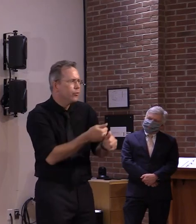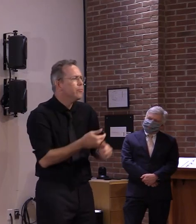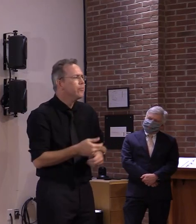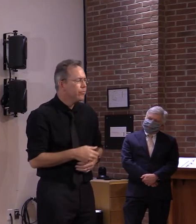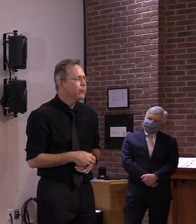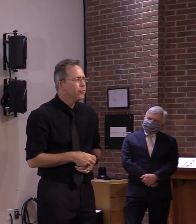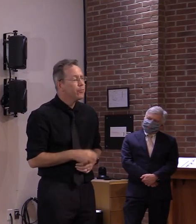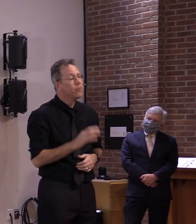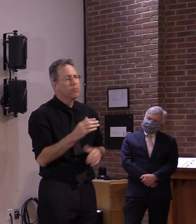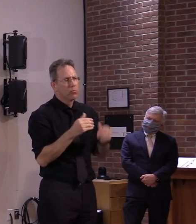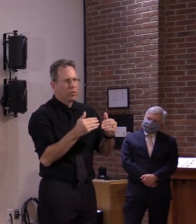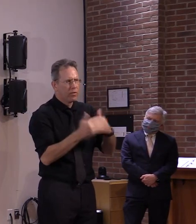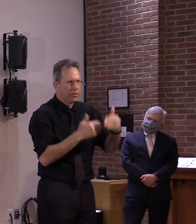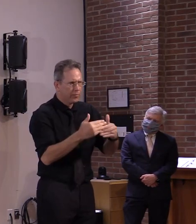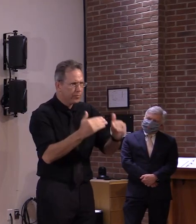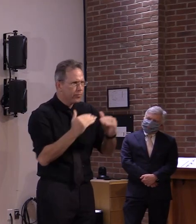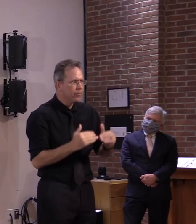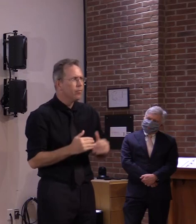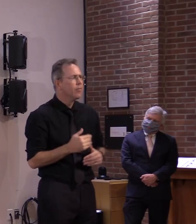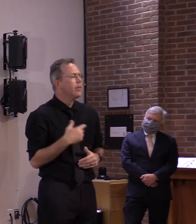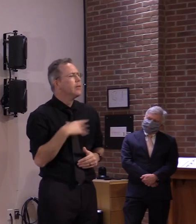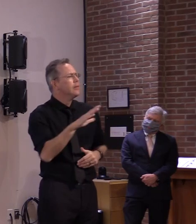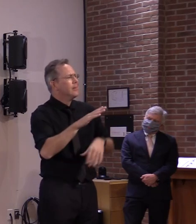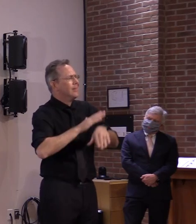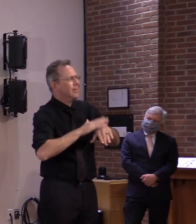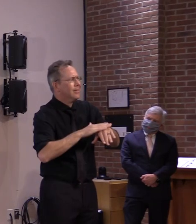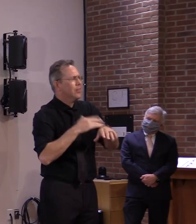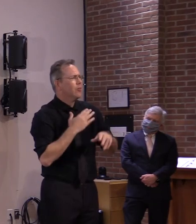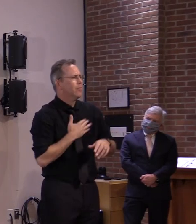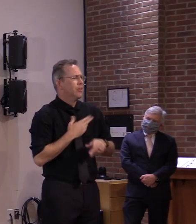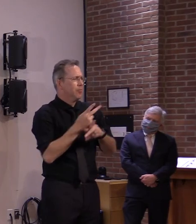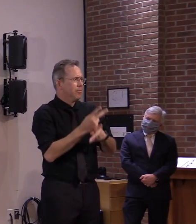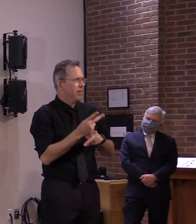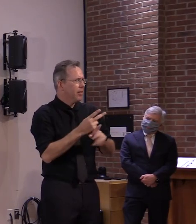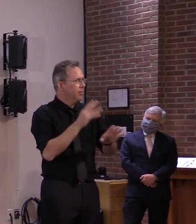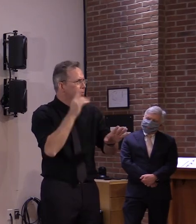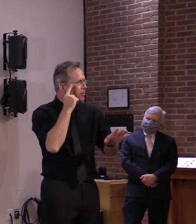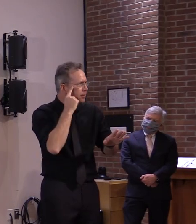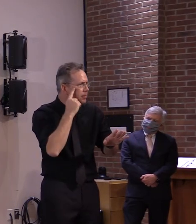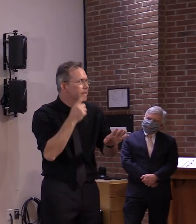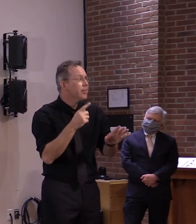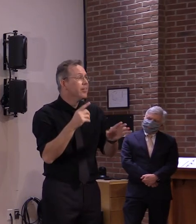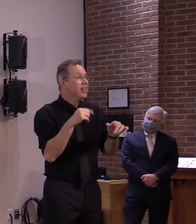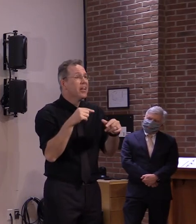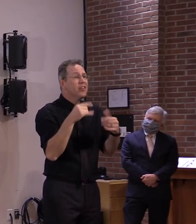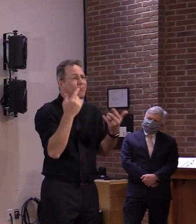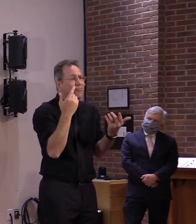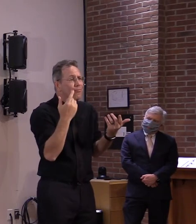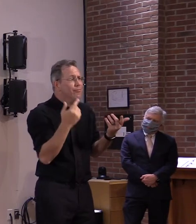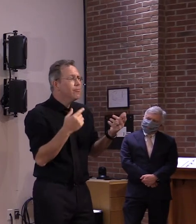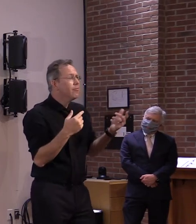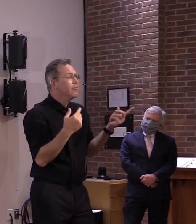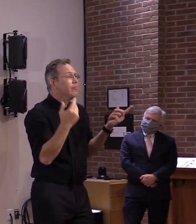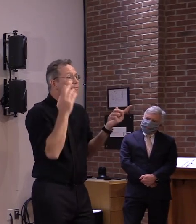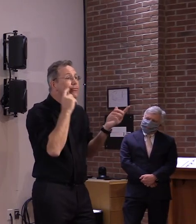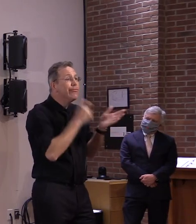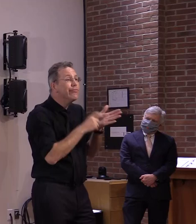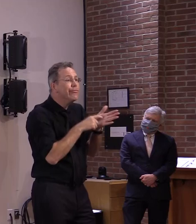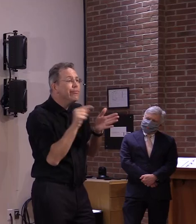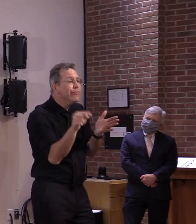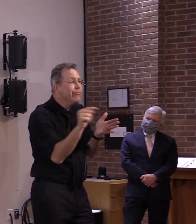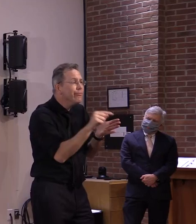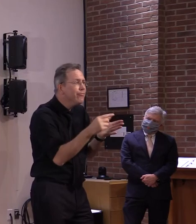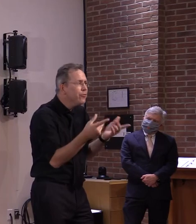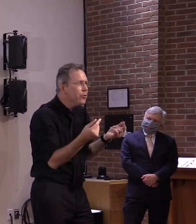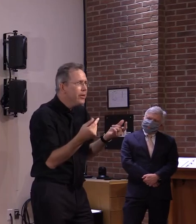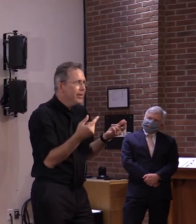abundance of caution we're operating under at this time is, again, just recognizing that Halloween